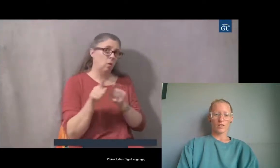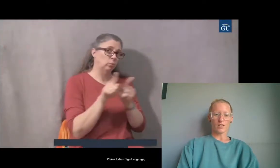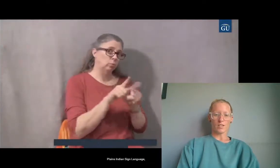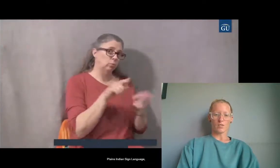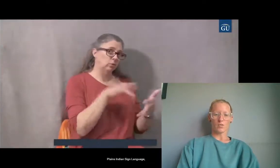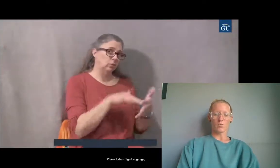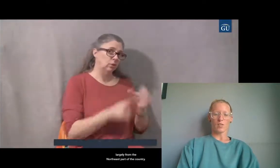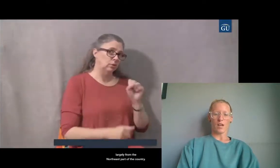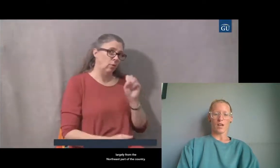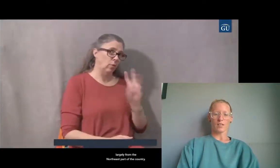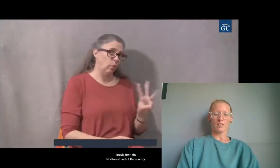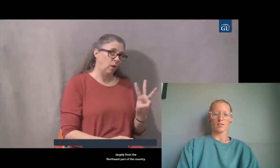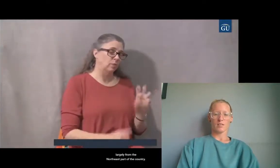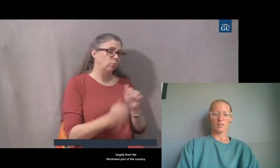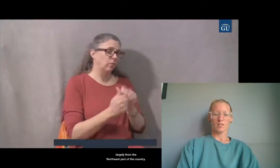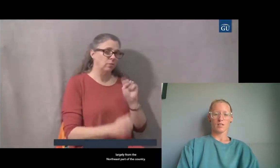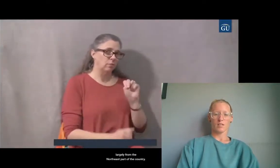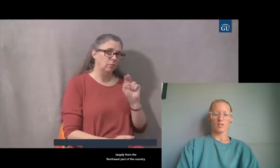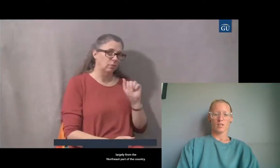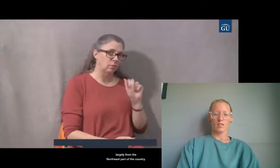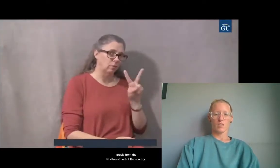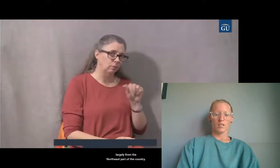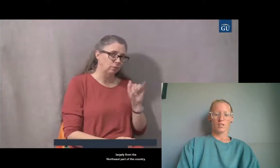And one of these is known as,